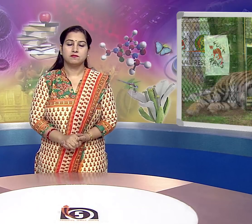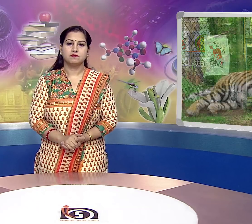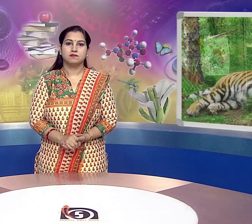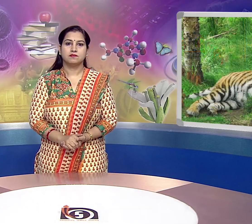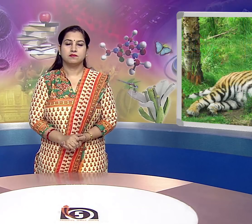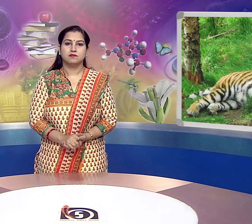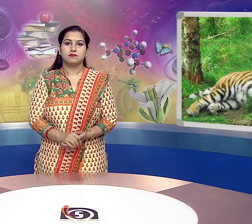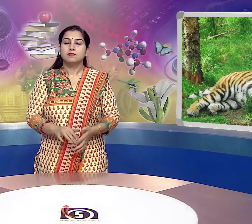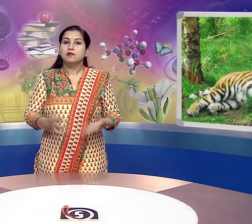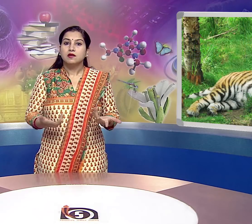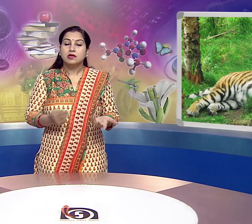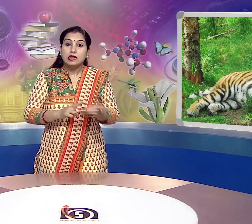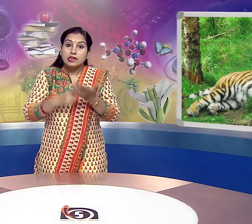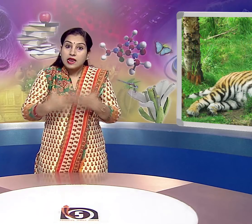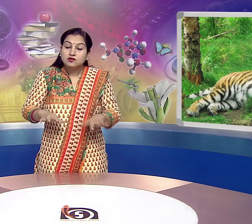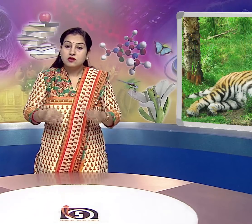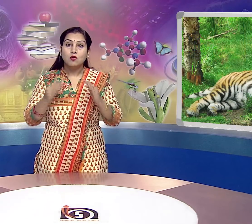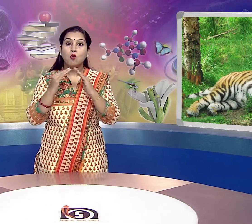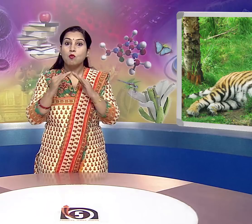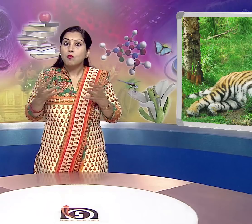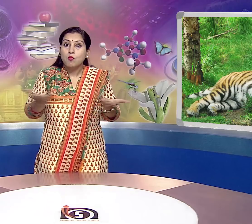that the natural home of a tiger